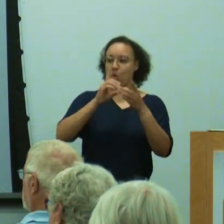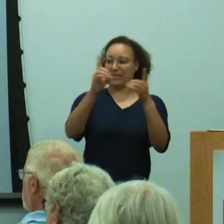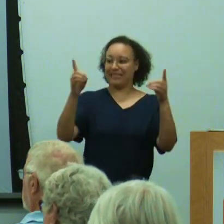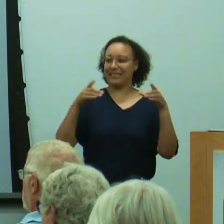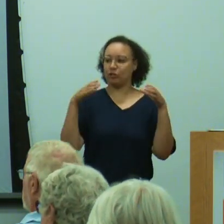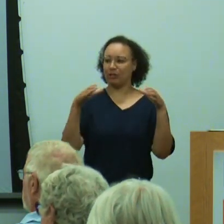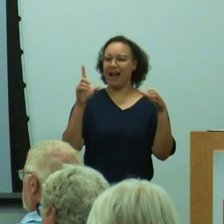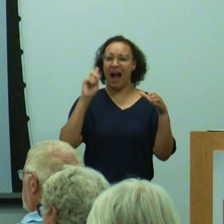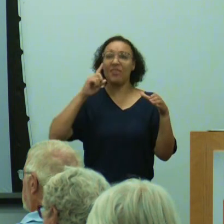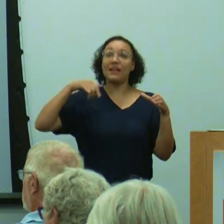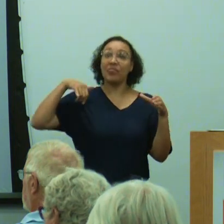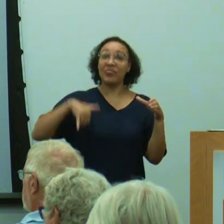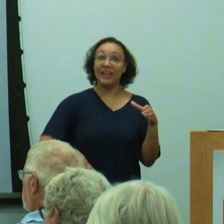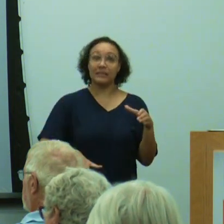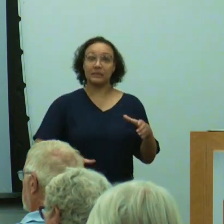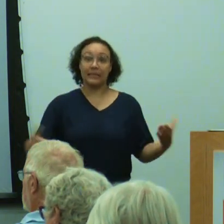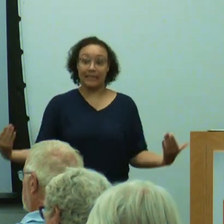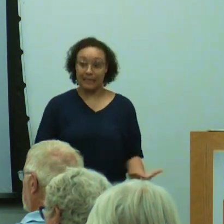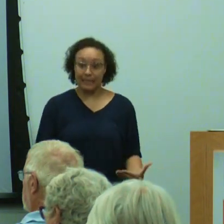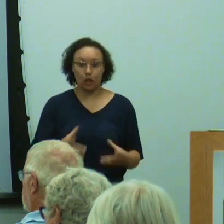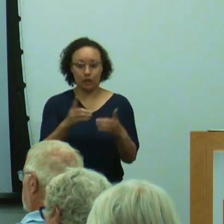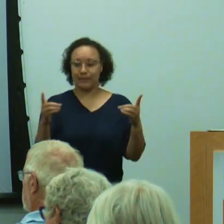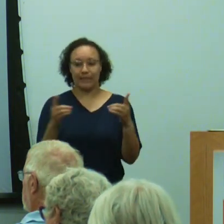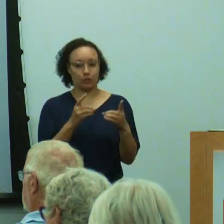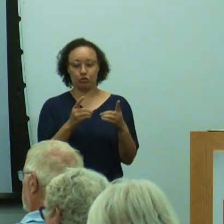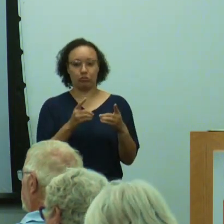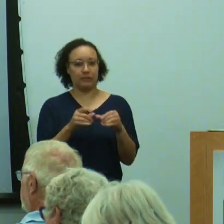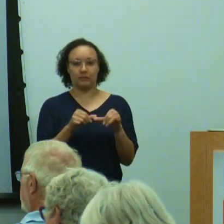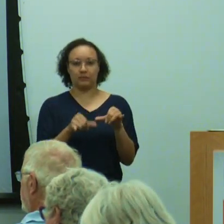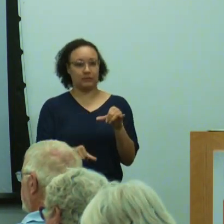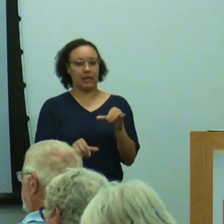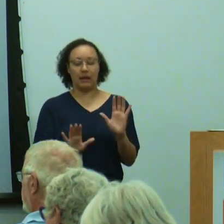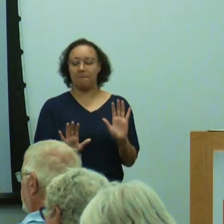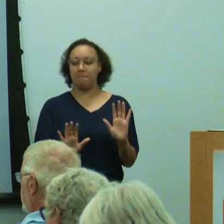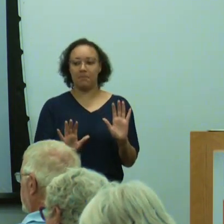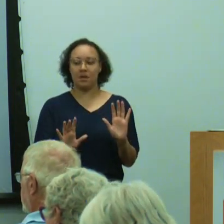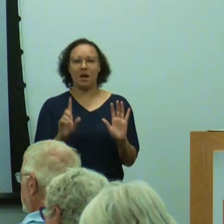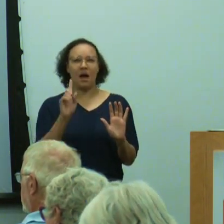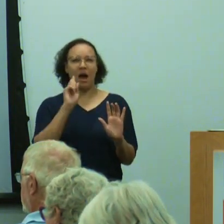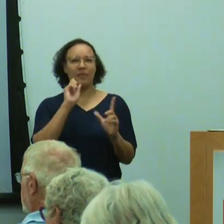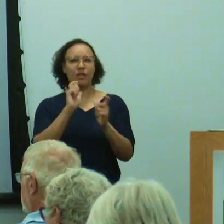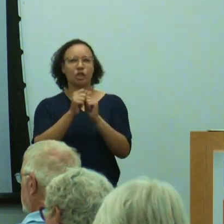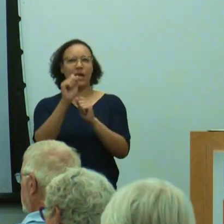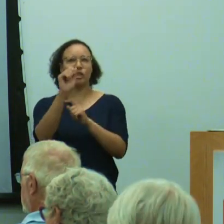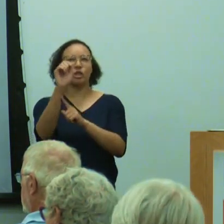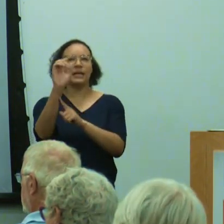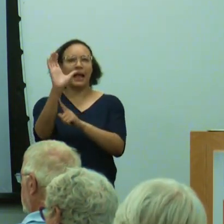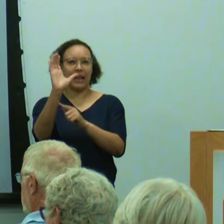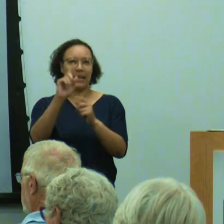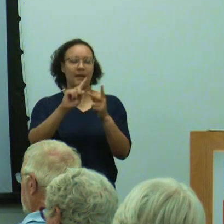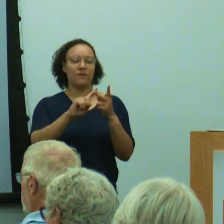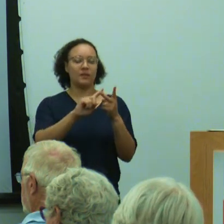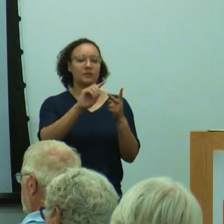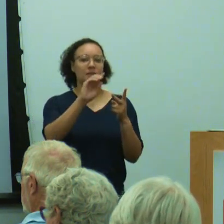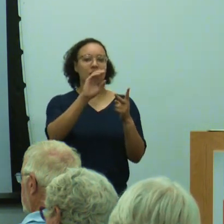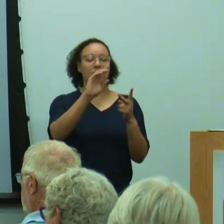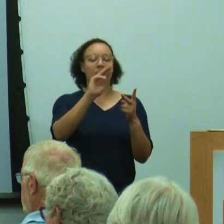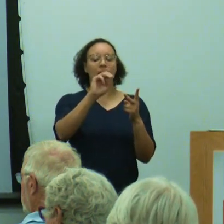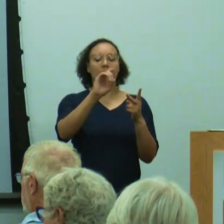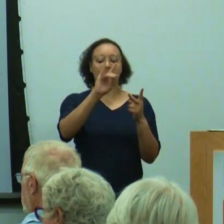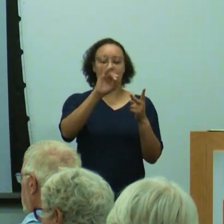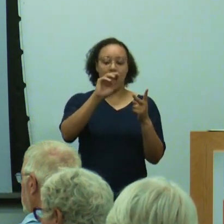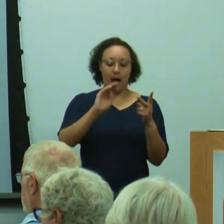pretty much won't change. But where it's changing, I think it's in the Cleveland, Medina, Columbus